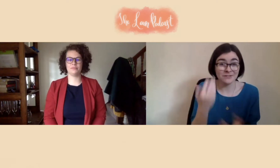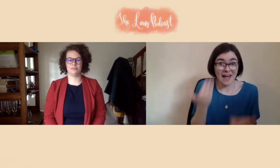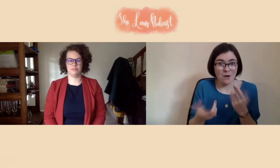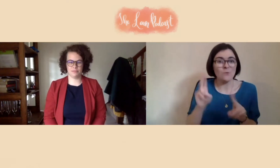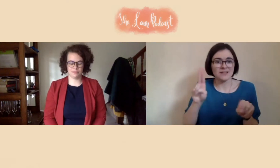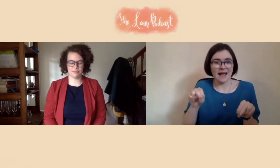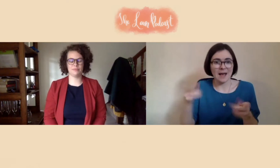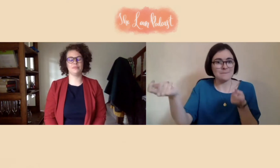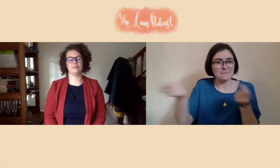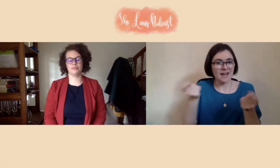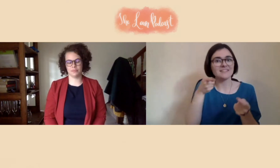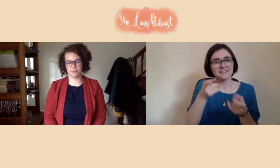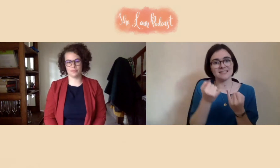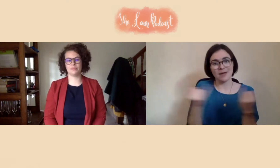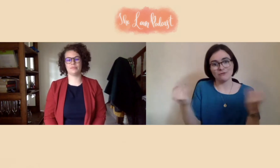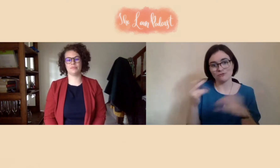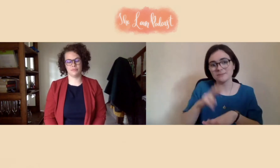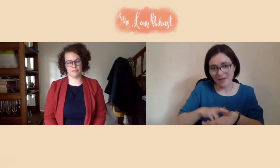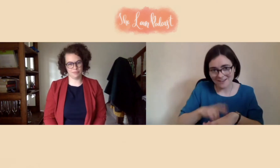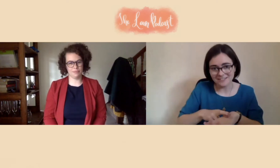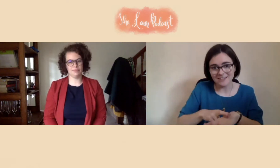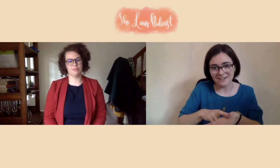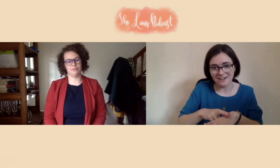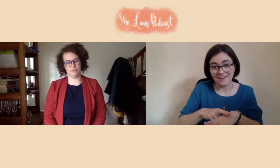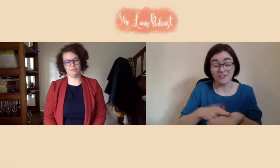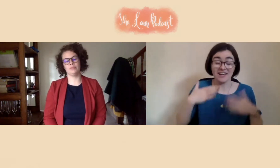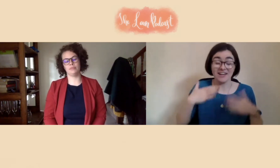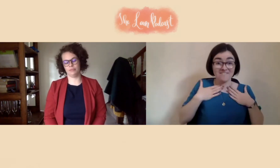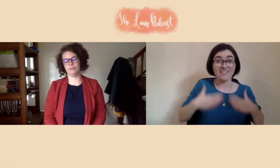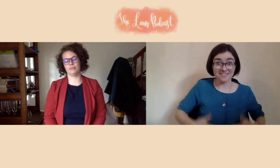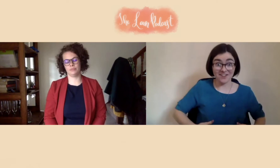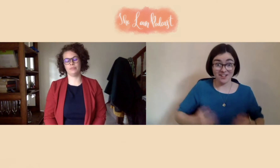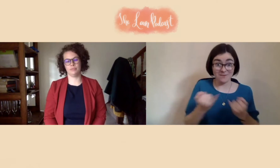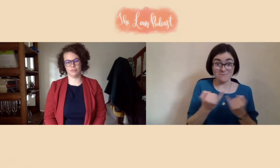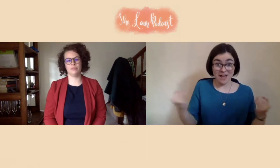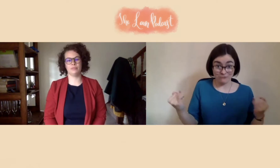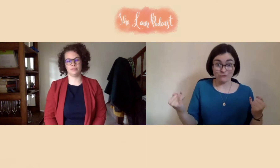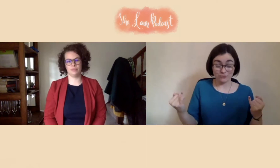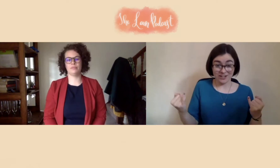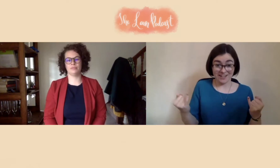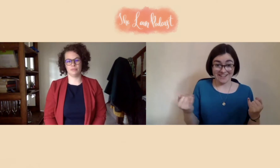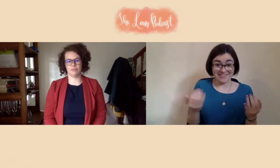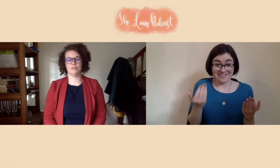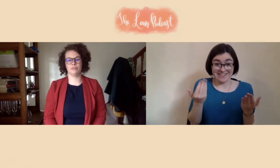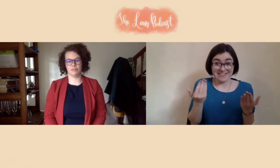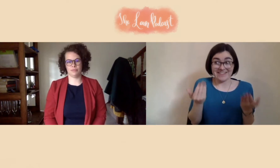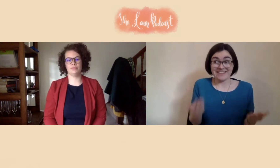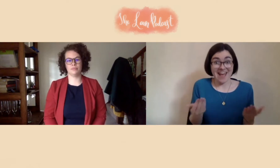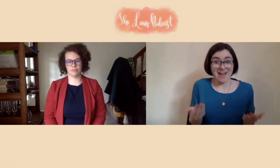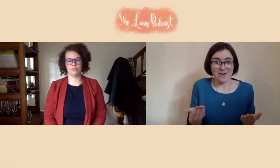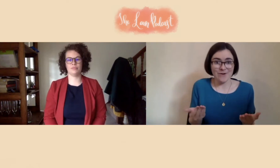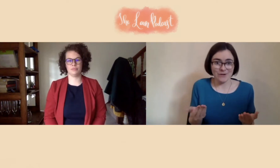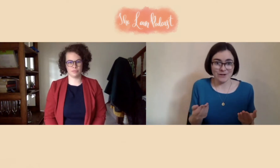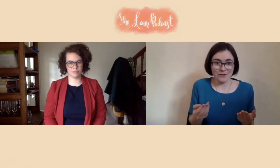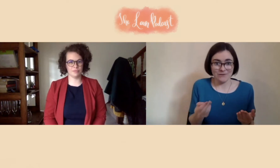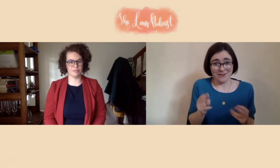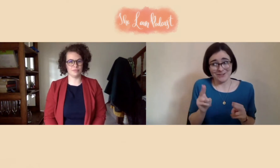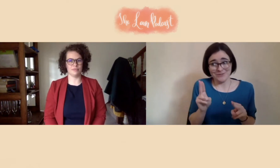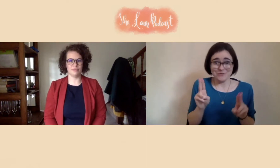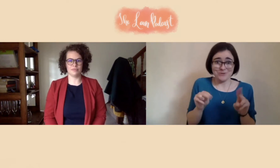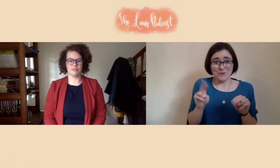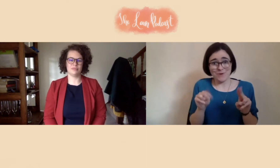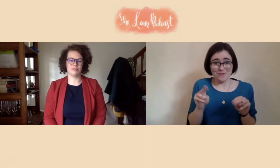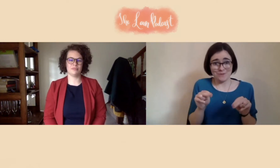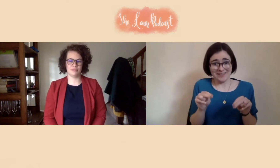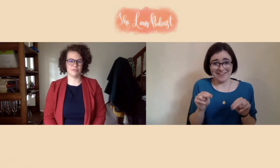better able to manage these boundaries between the physical boundary of us and your new very close proximity to